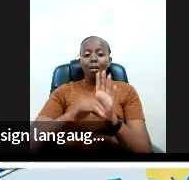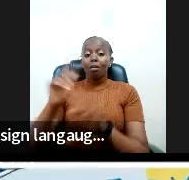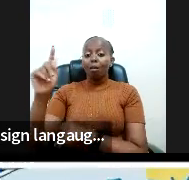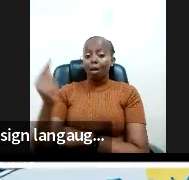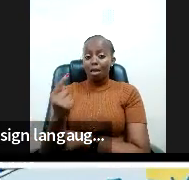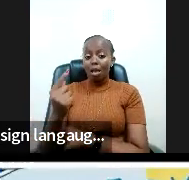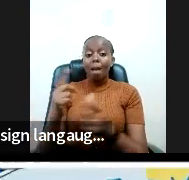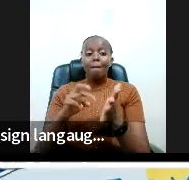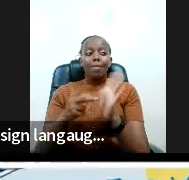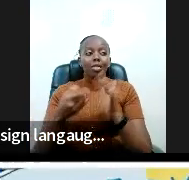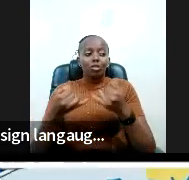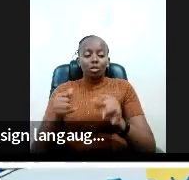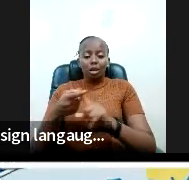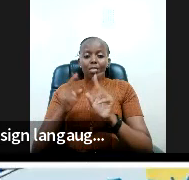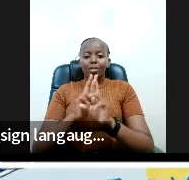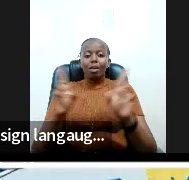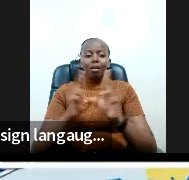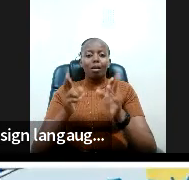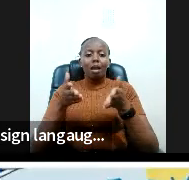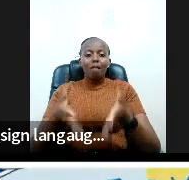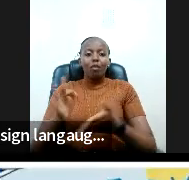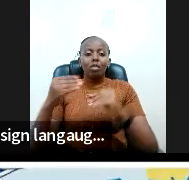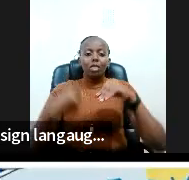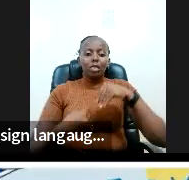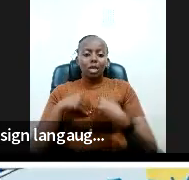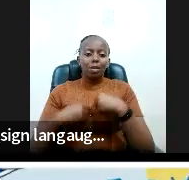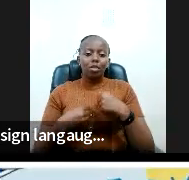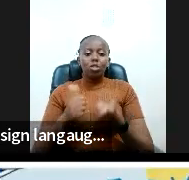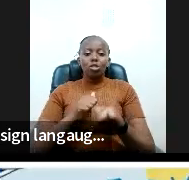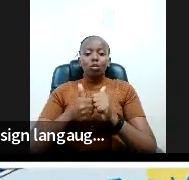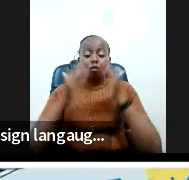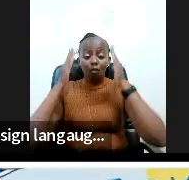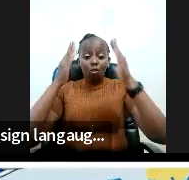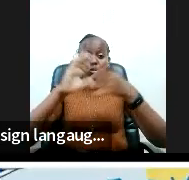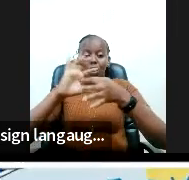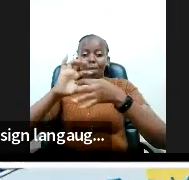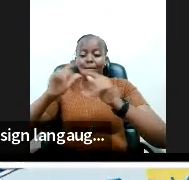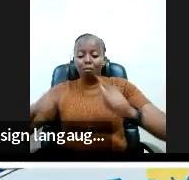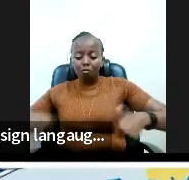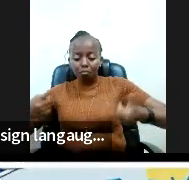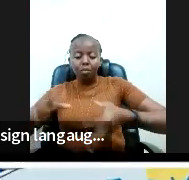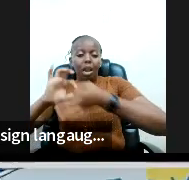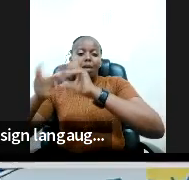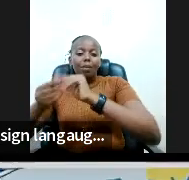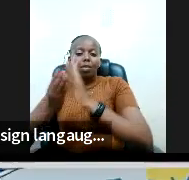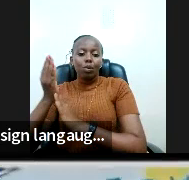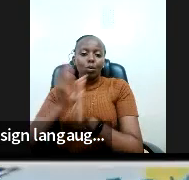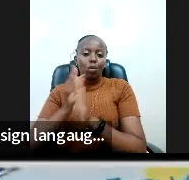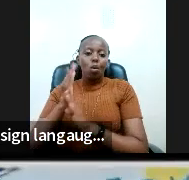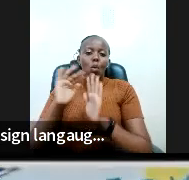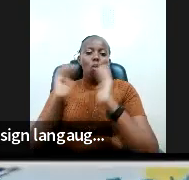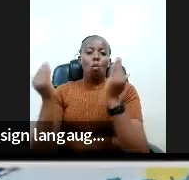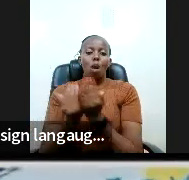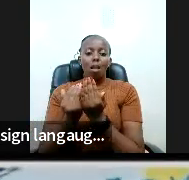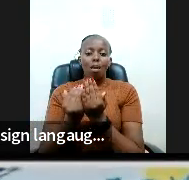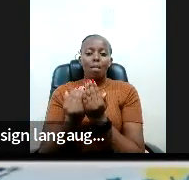hence tapping into the ready harvest of disability sports, focusing on Paralympics through the World Para-Athletics in